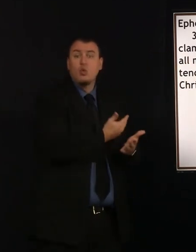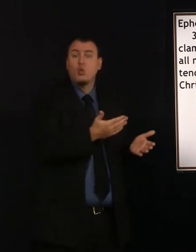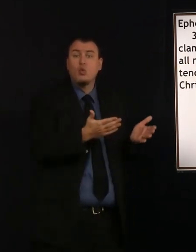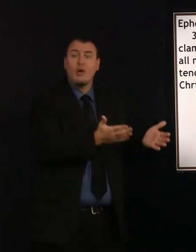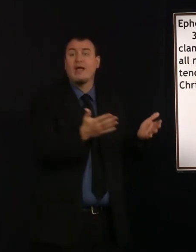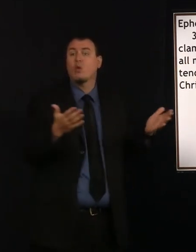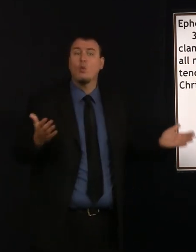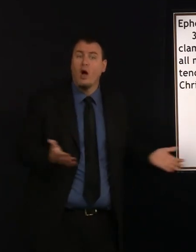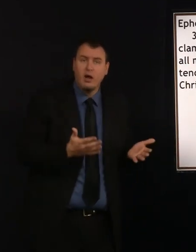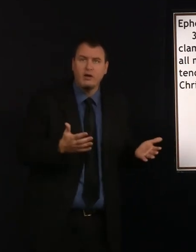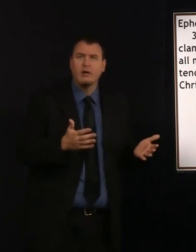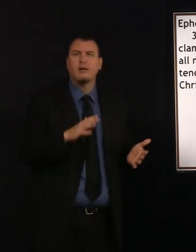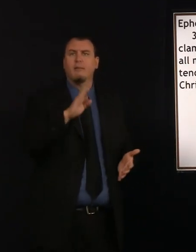And be kind to one another.